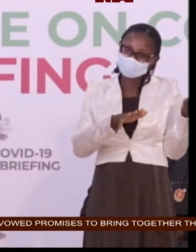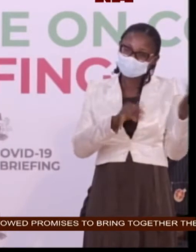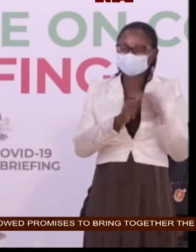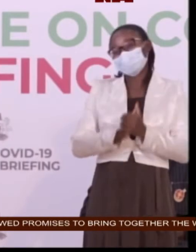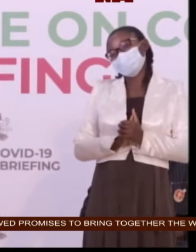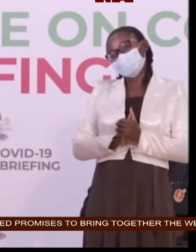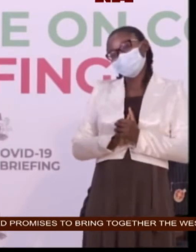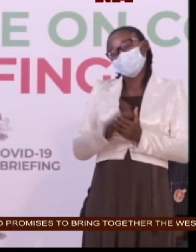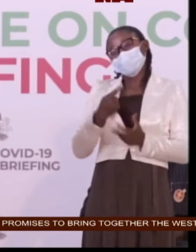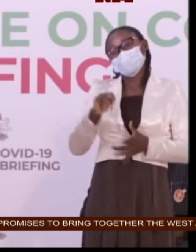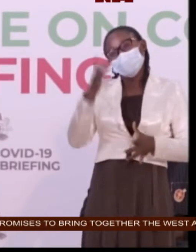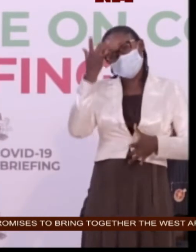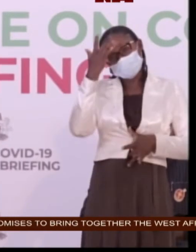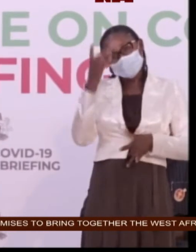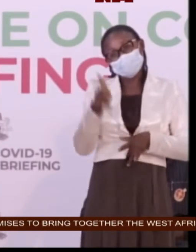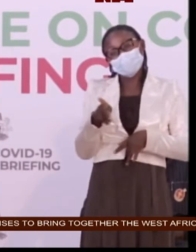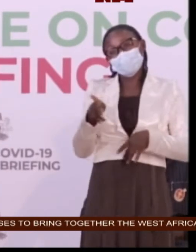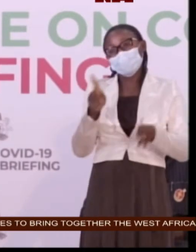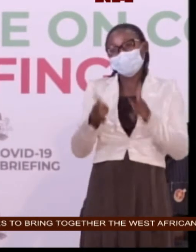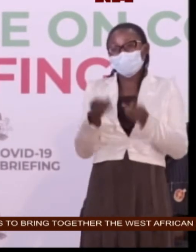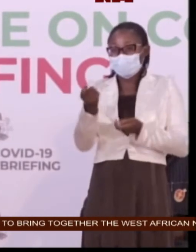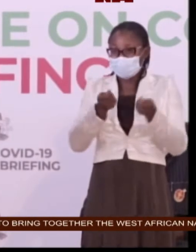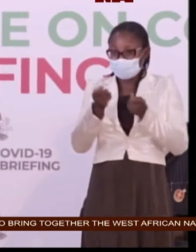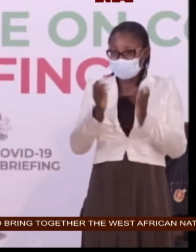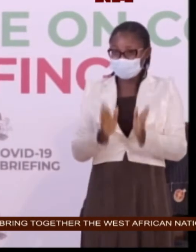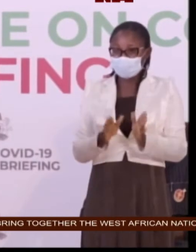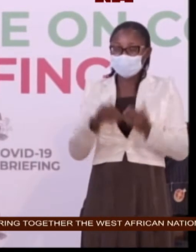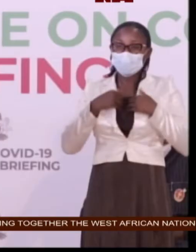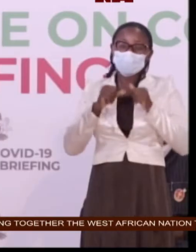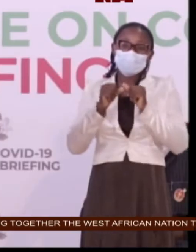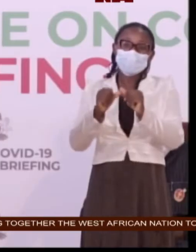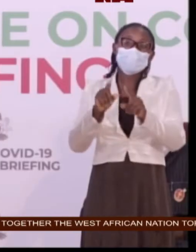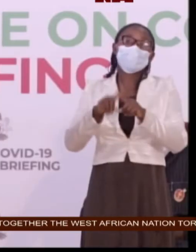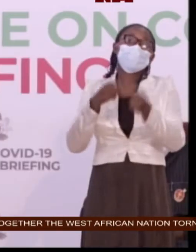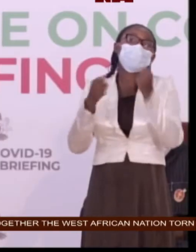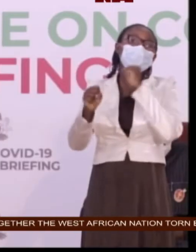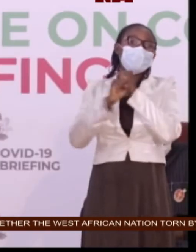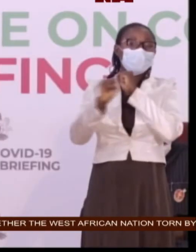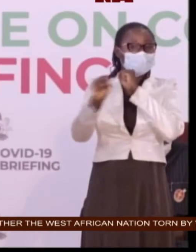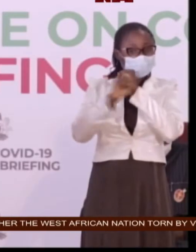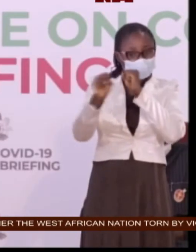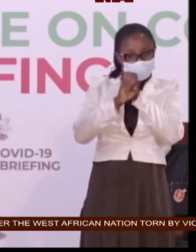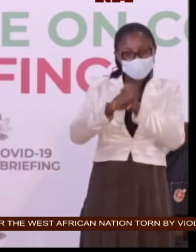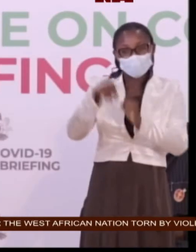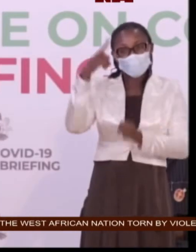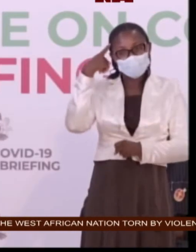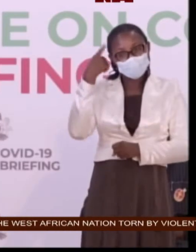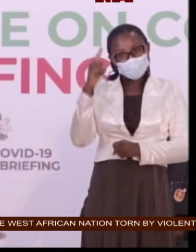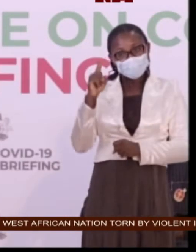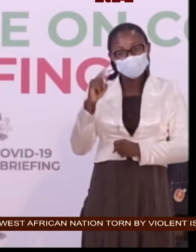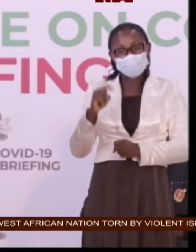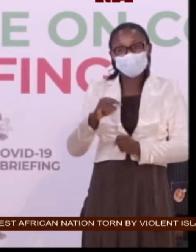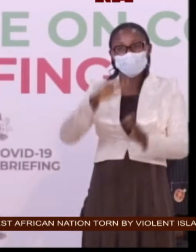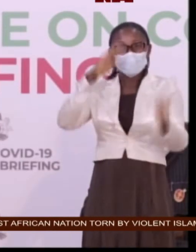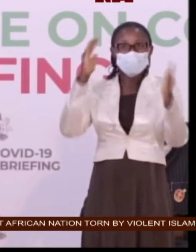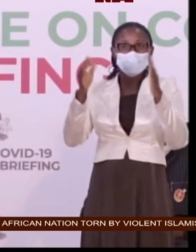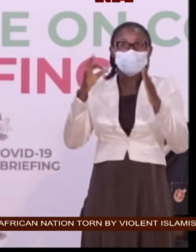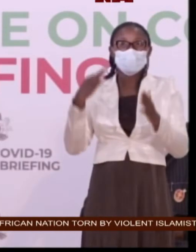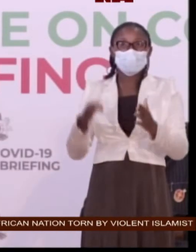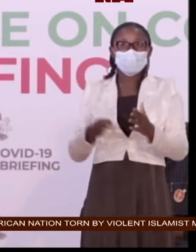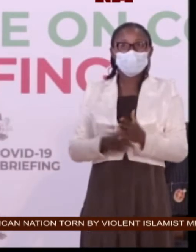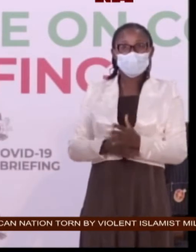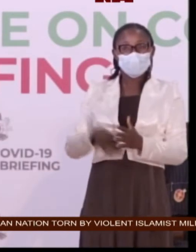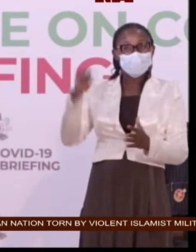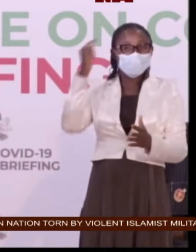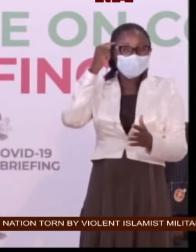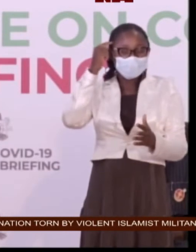The case management has continued to advocate for the presence of our psychosocial support